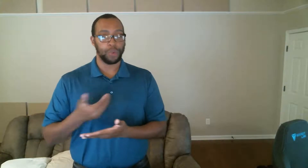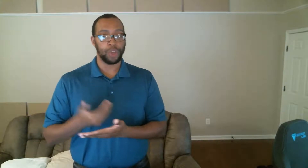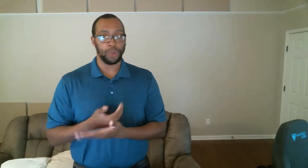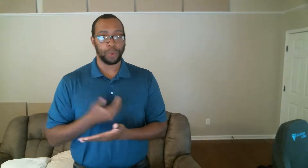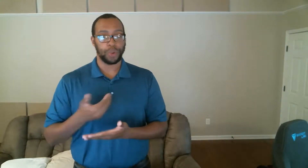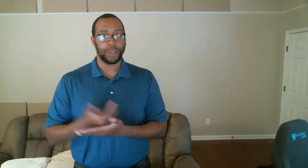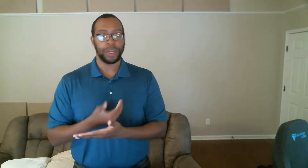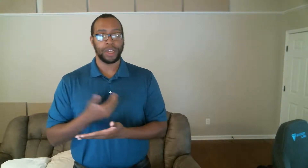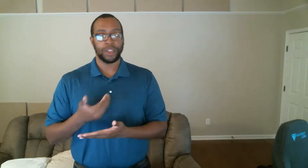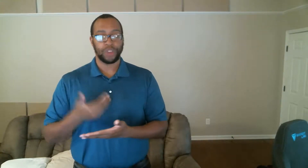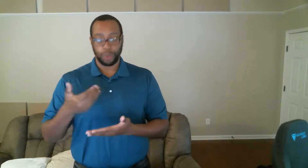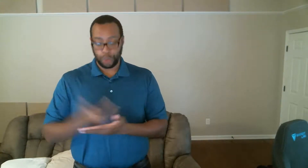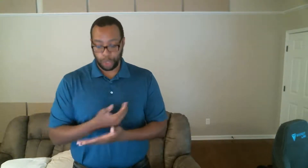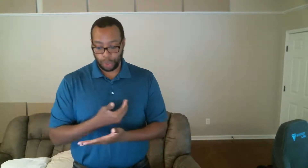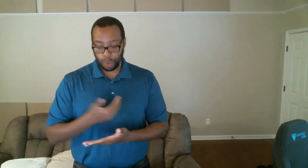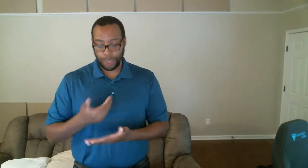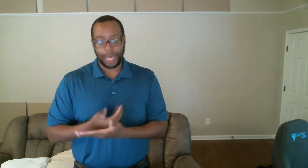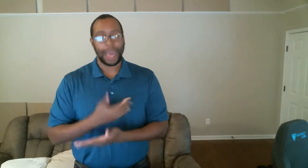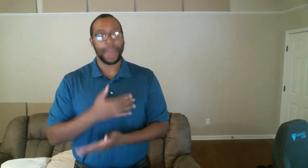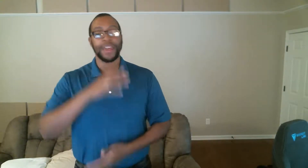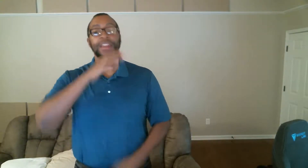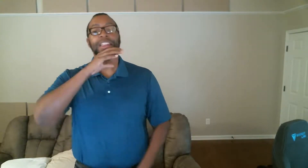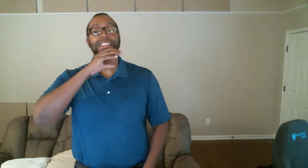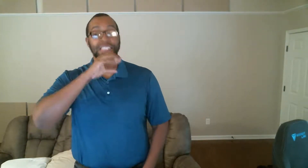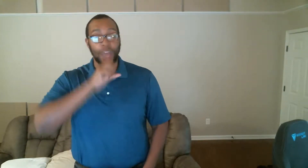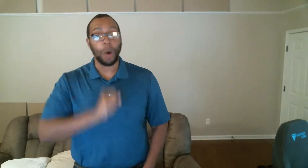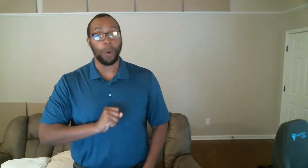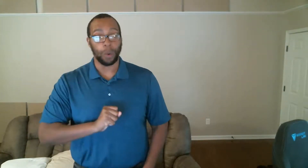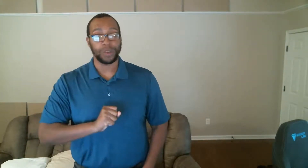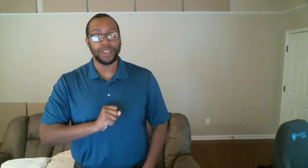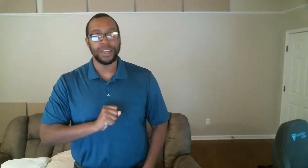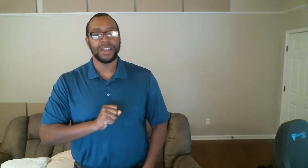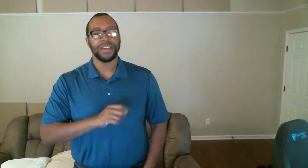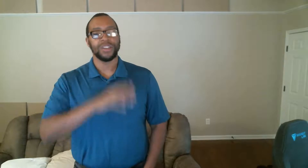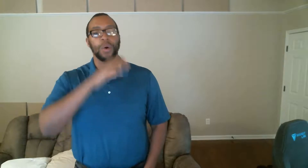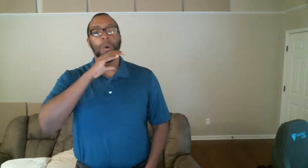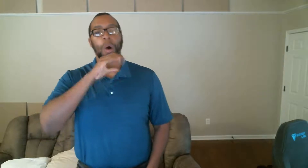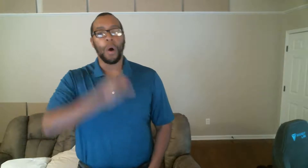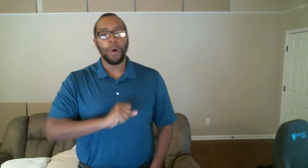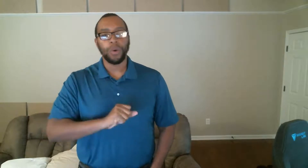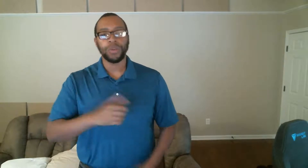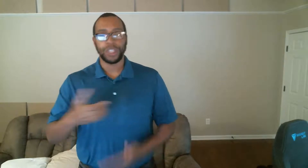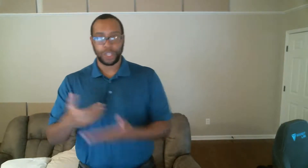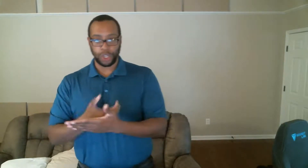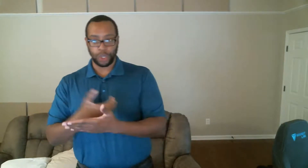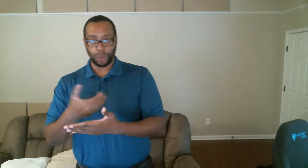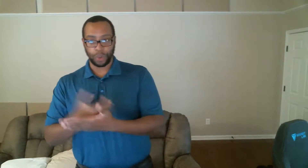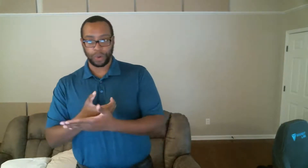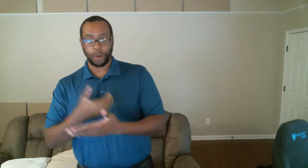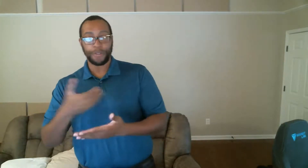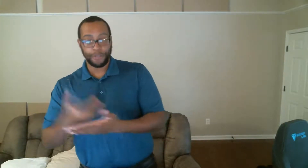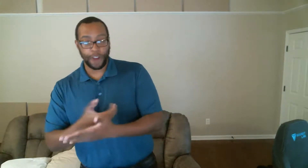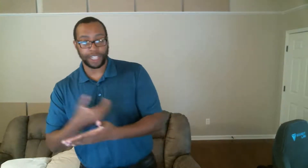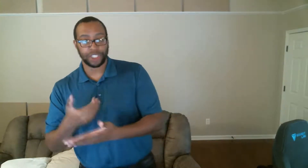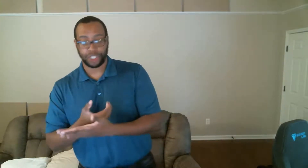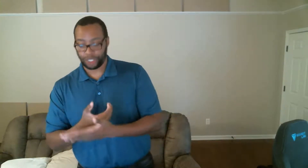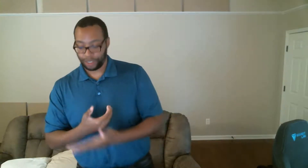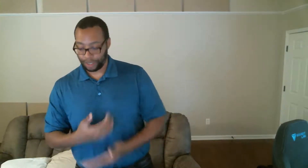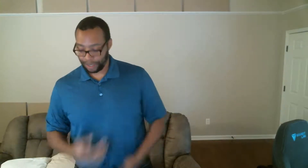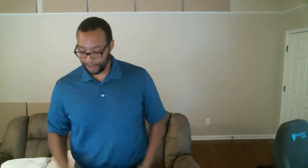new. So new, and then this is old. So old, new, or fresh.